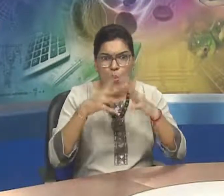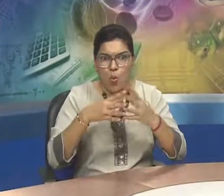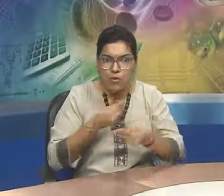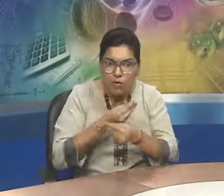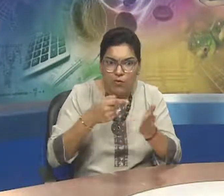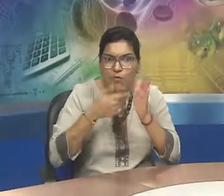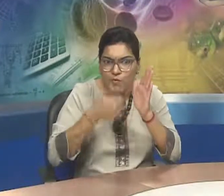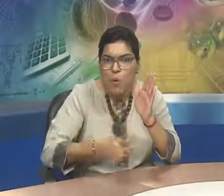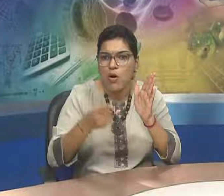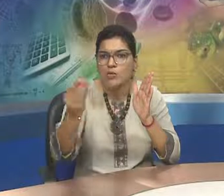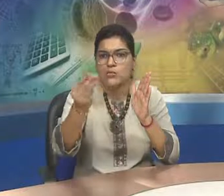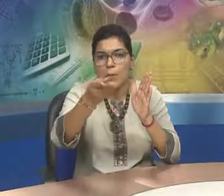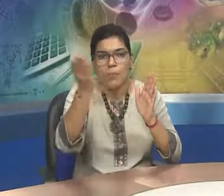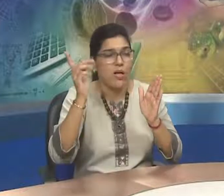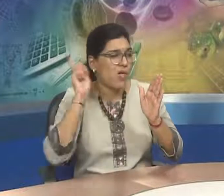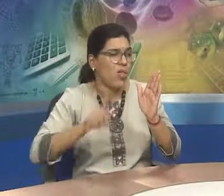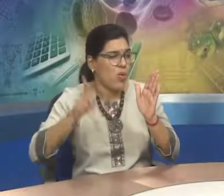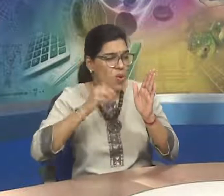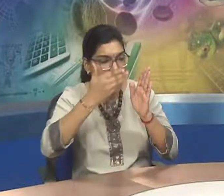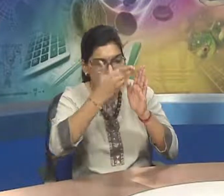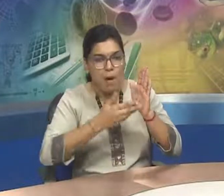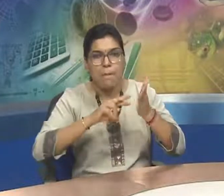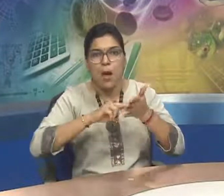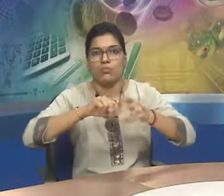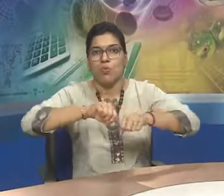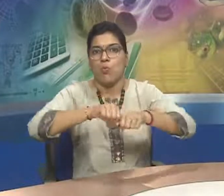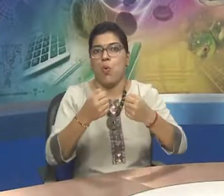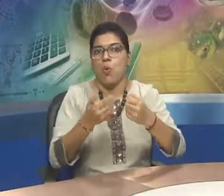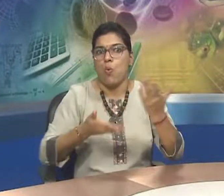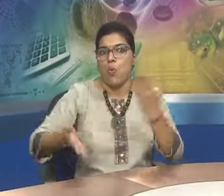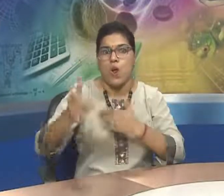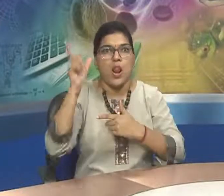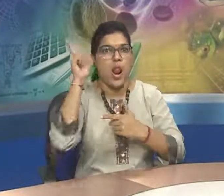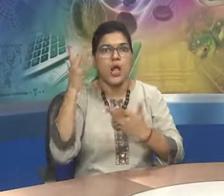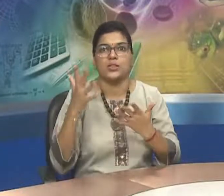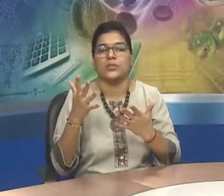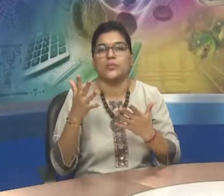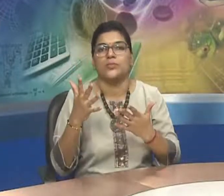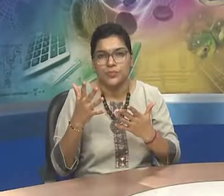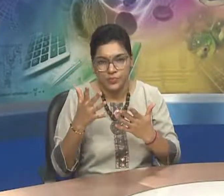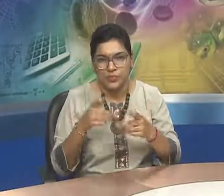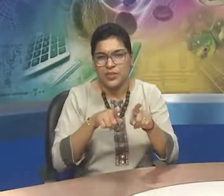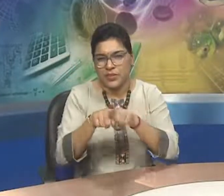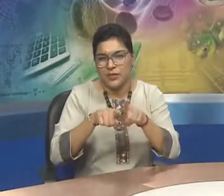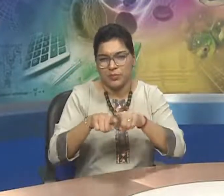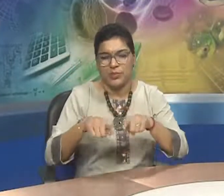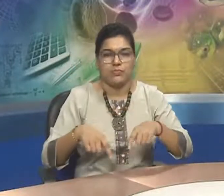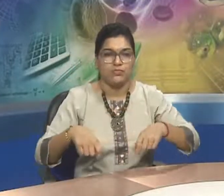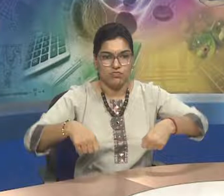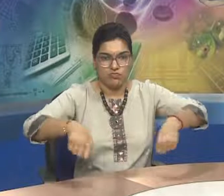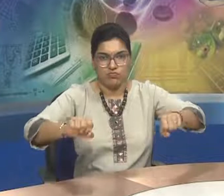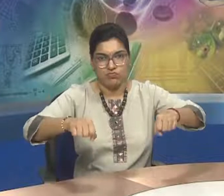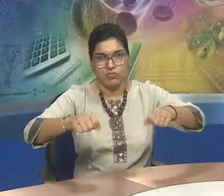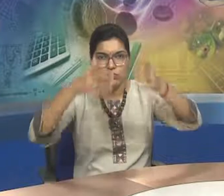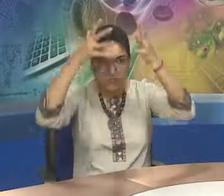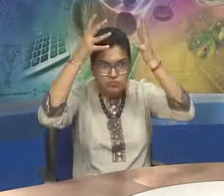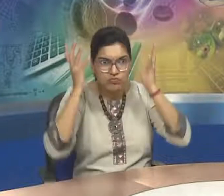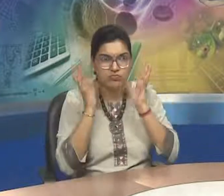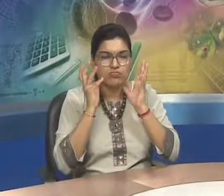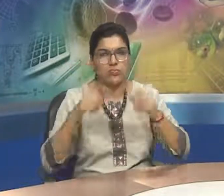If anyone breaks the law or ignores the law, that is known as infringing. For